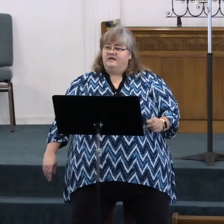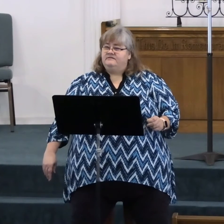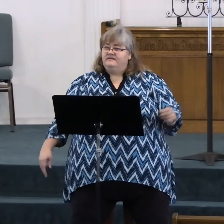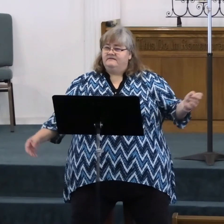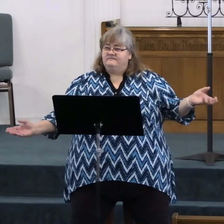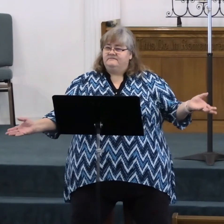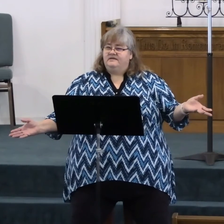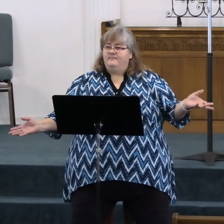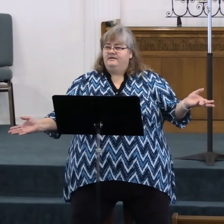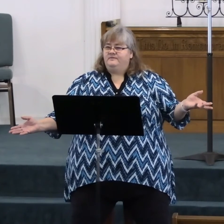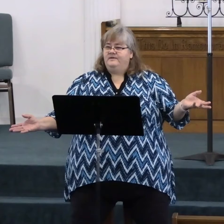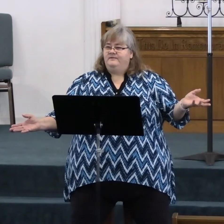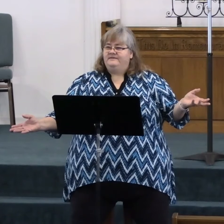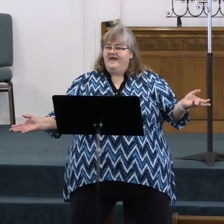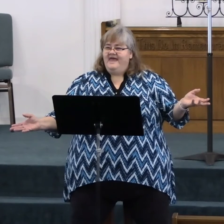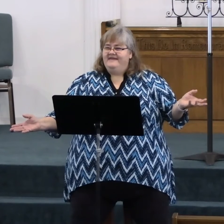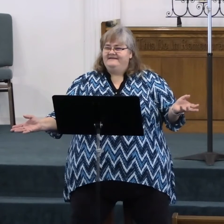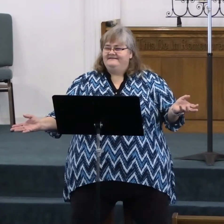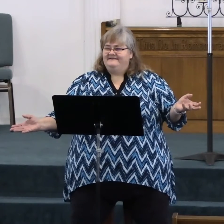Y'all did it. Y'all made it through. Yay.